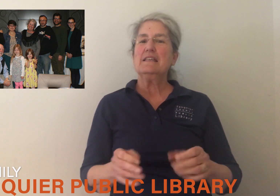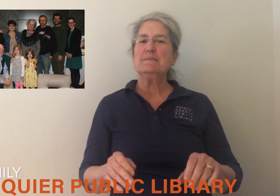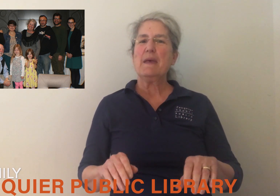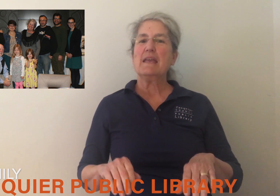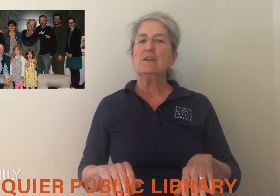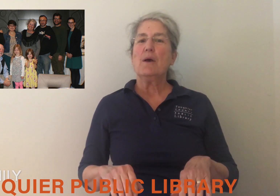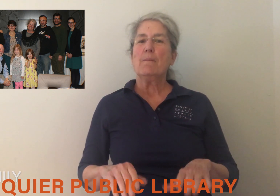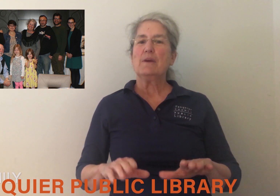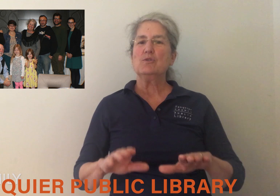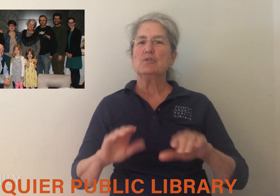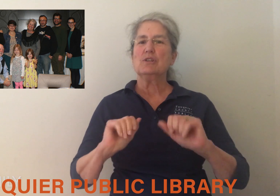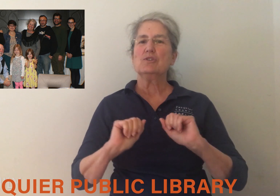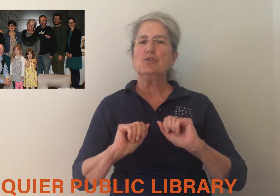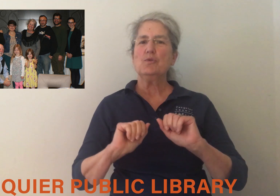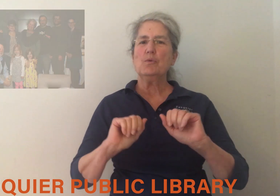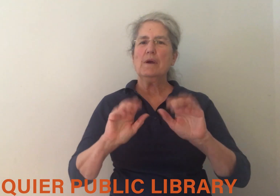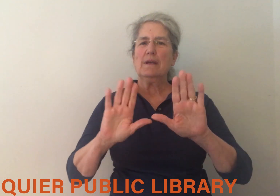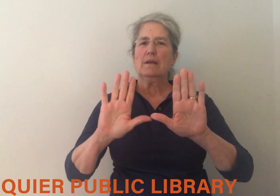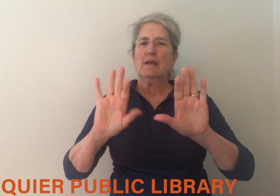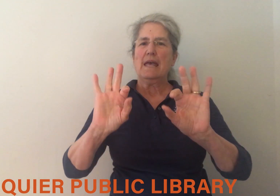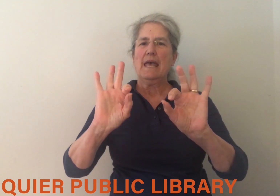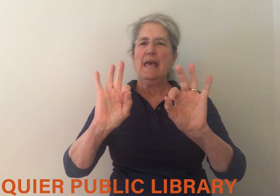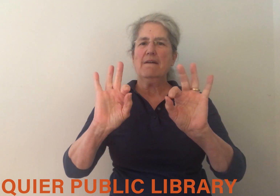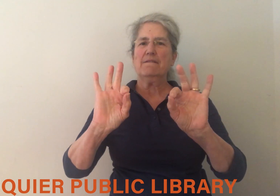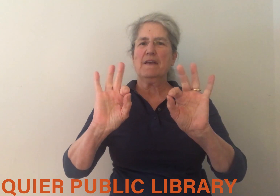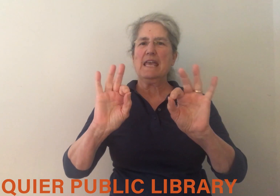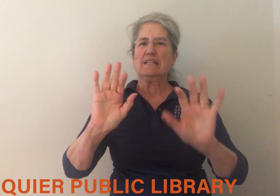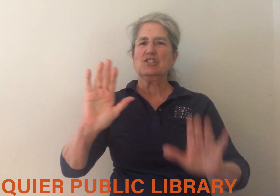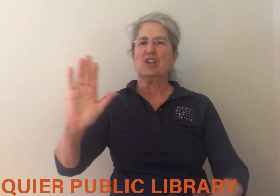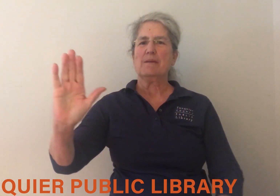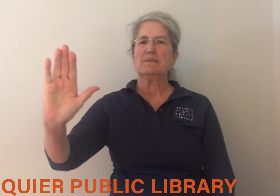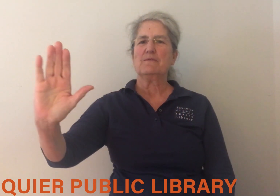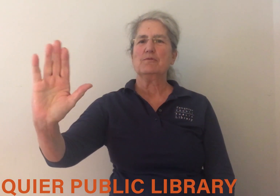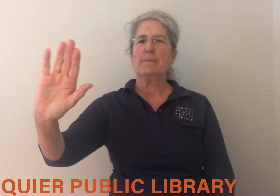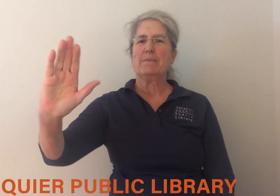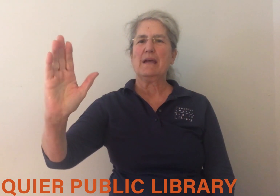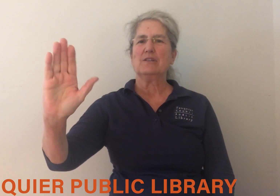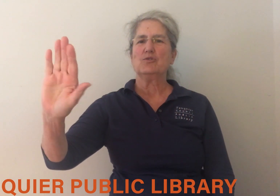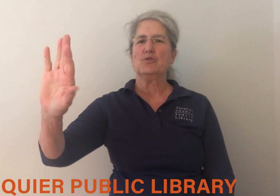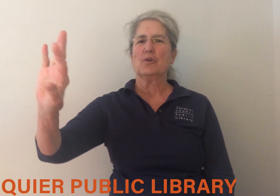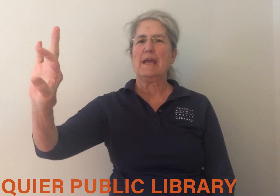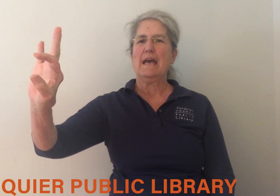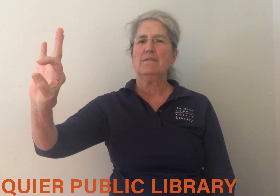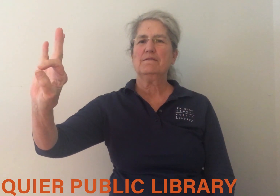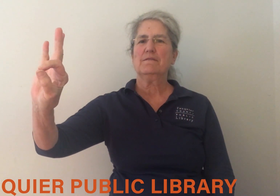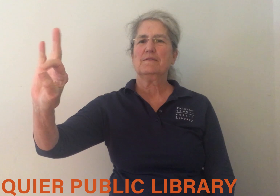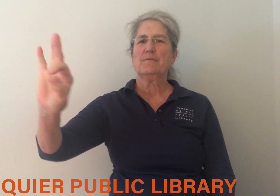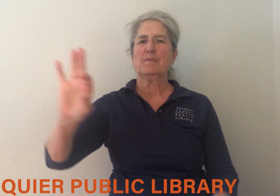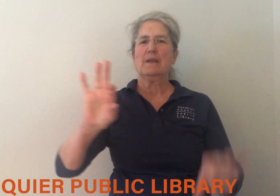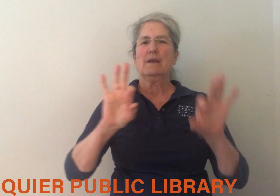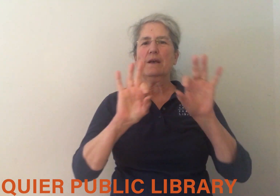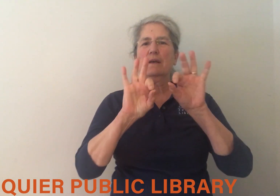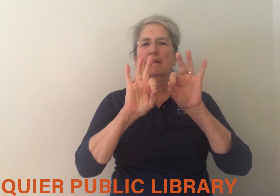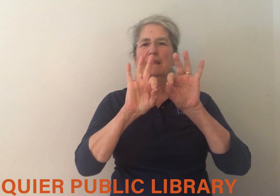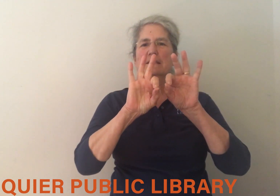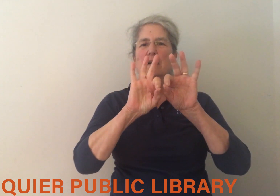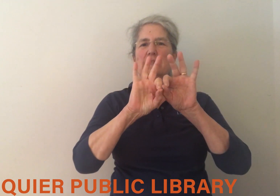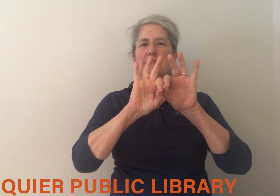is made by using two F hand shapes. If you remember how to do your F, they start at the